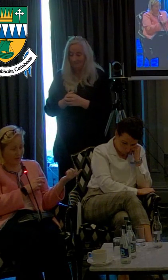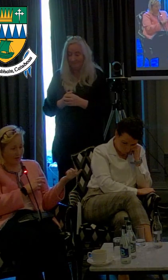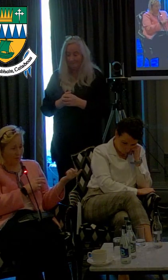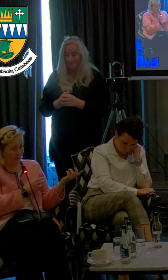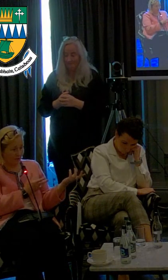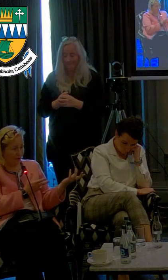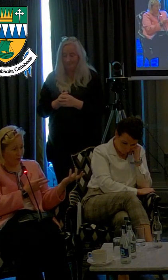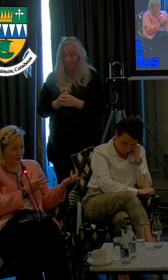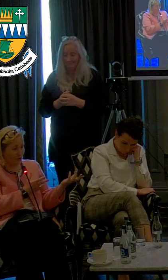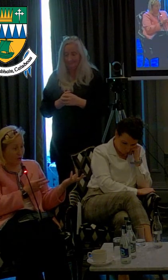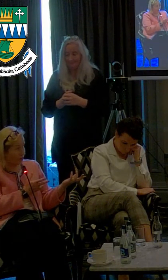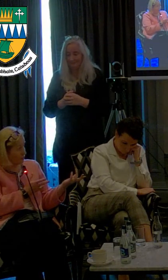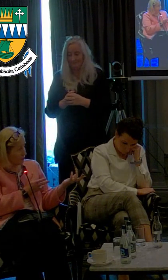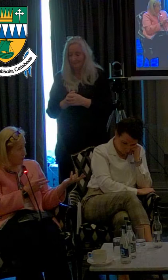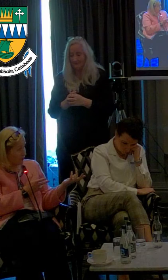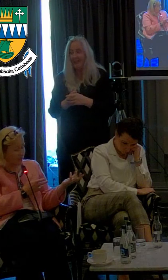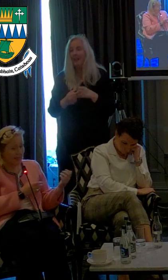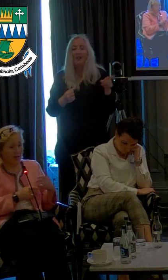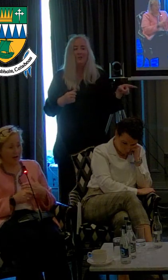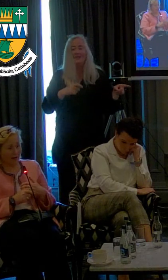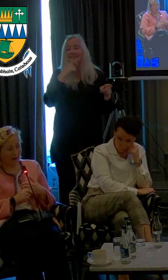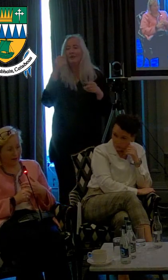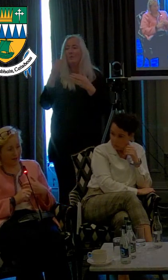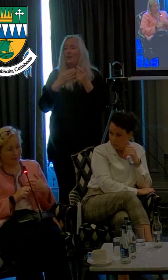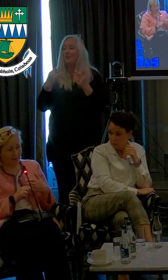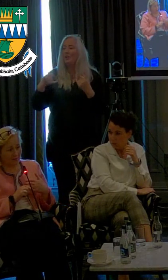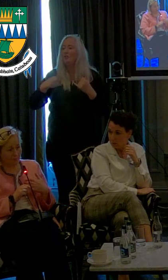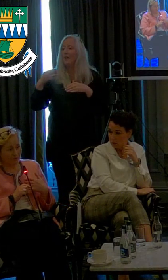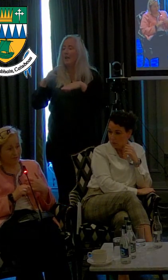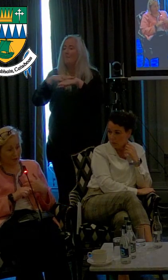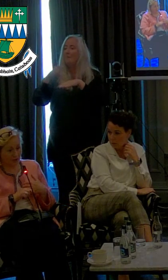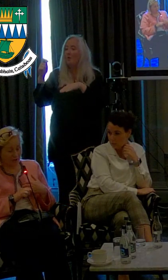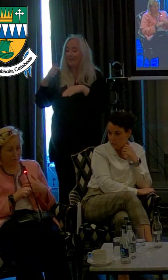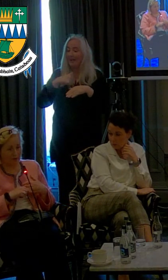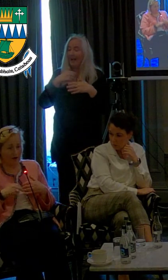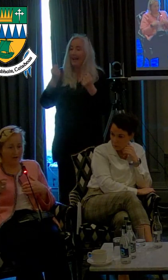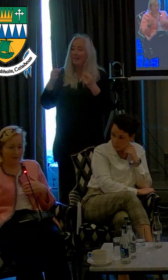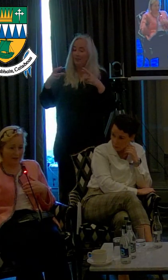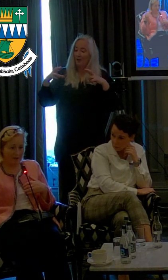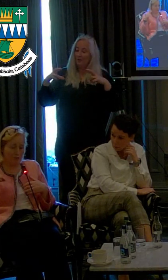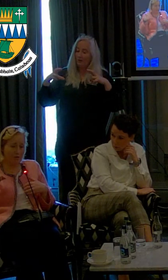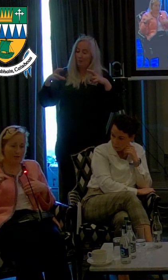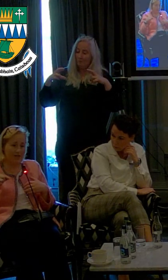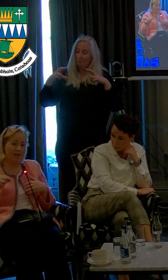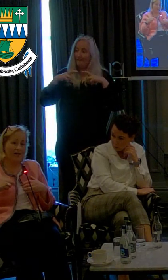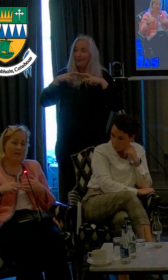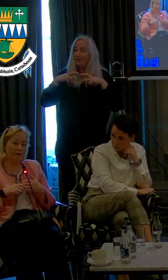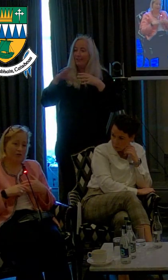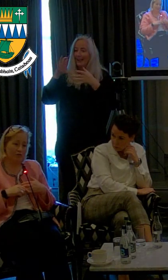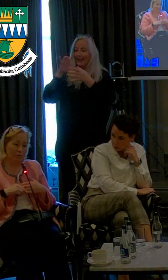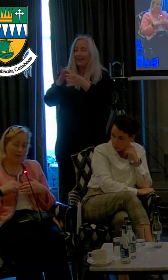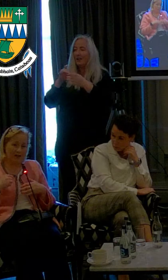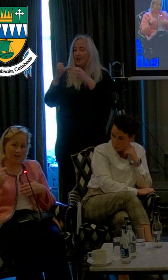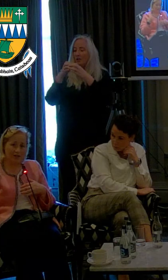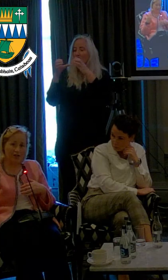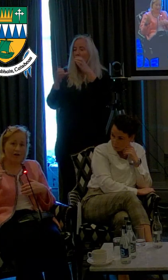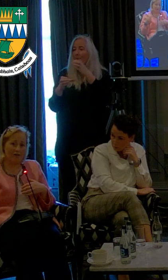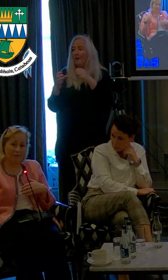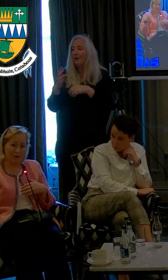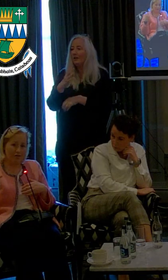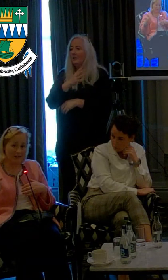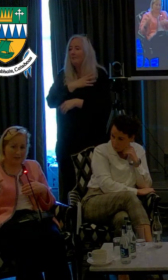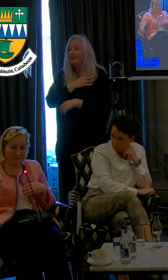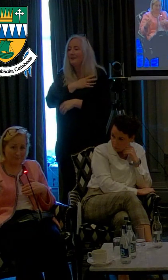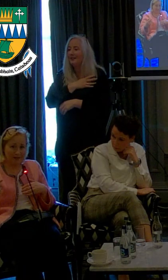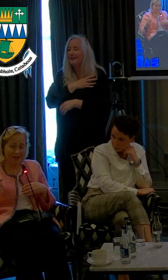questions you said there about, you know, what you enjoyed most about it. I had the privilege of being on that subcommittee that drew up the legislation on